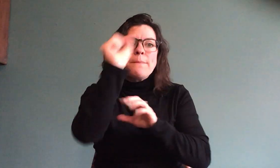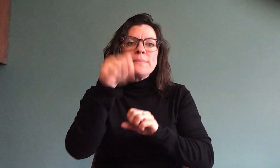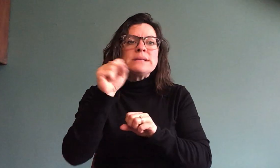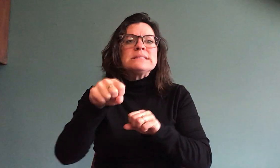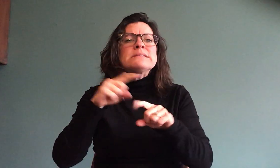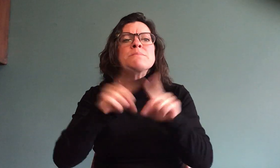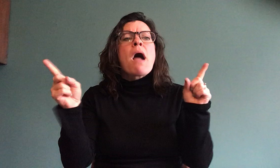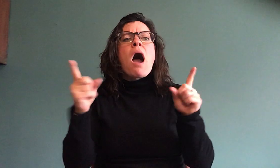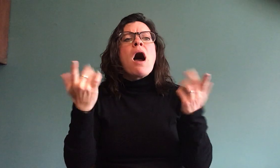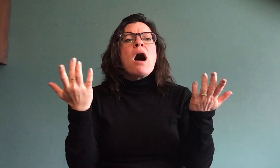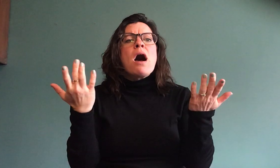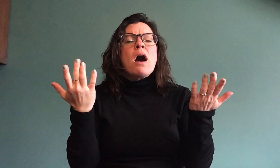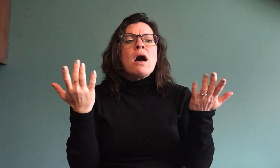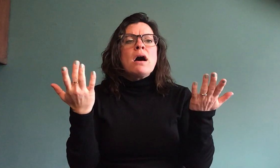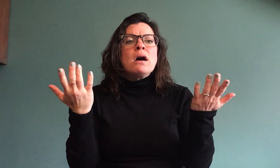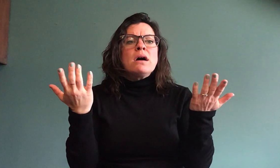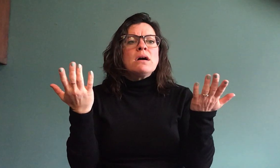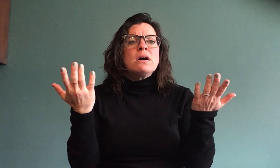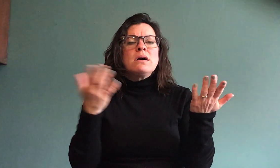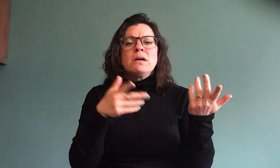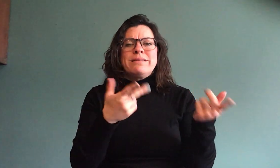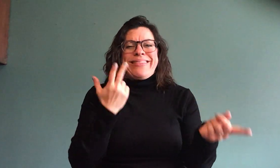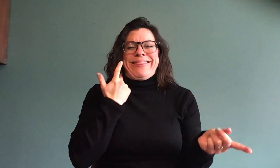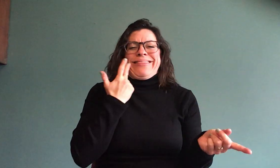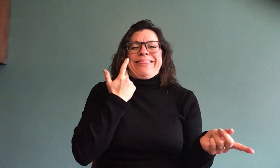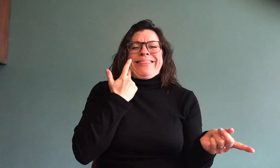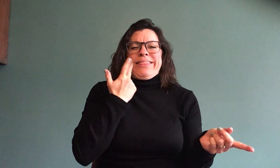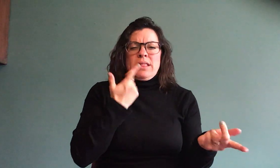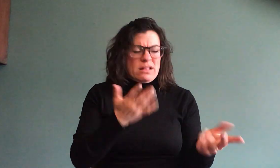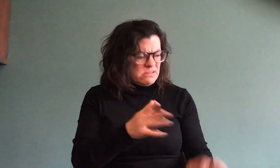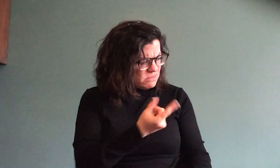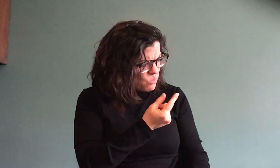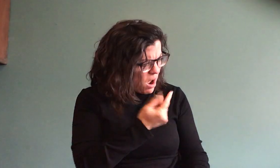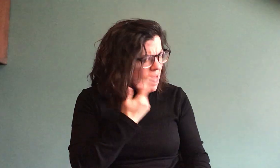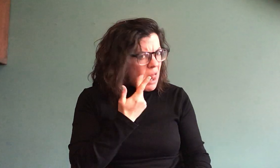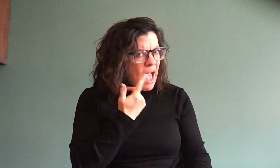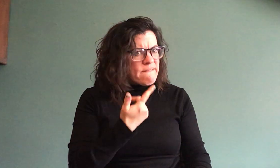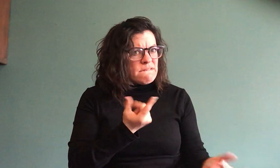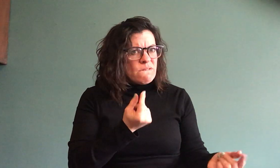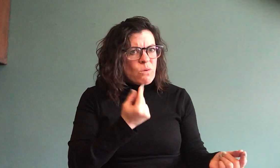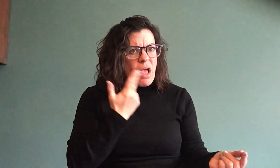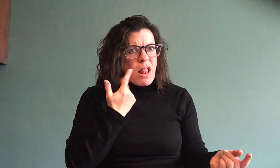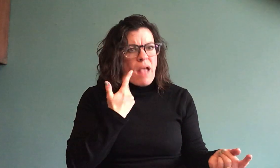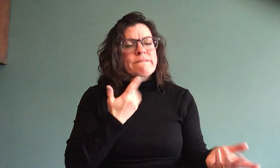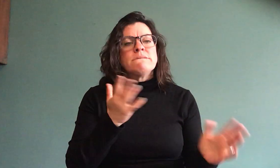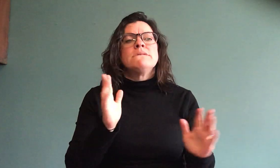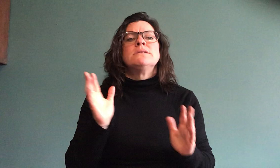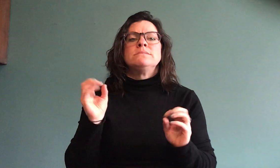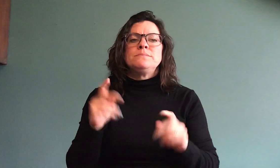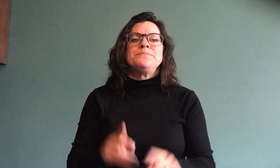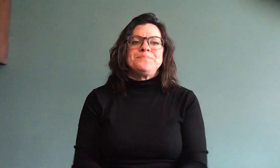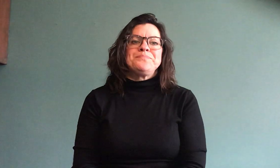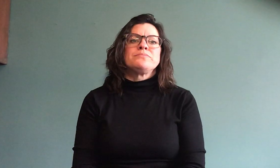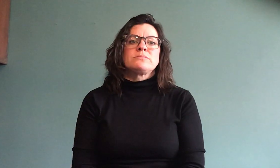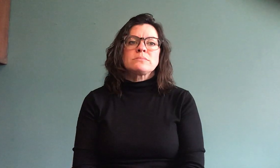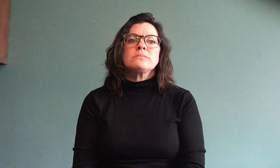okay. So I do need a ladder to get up and down, but if I didn't want to